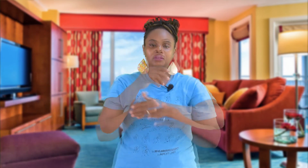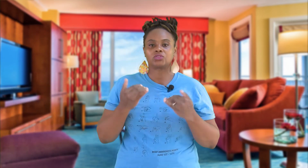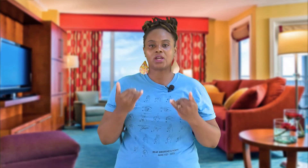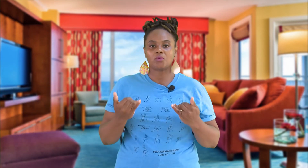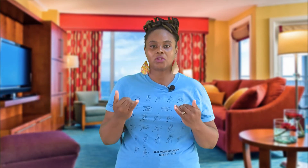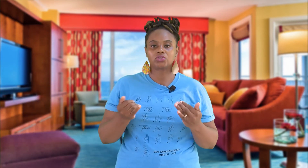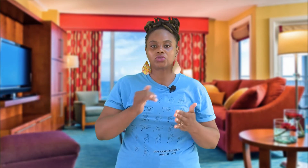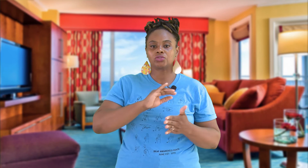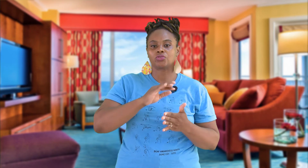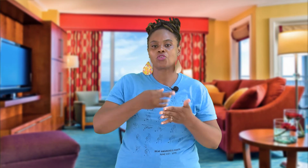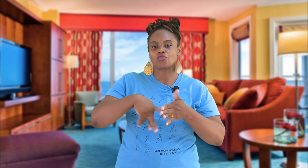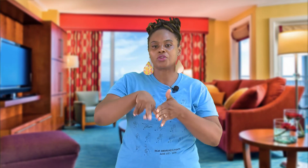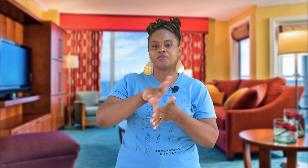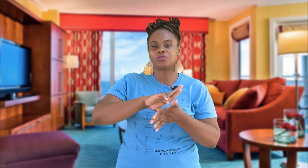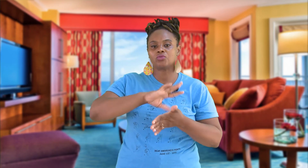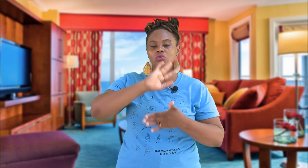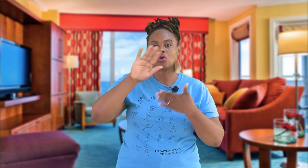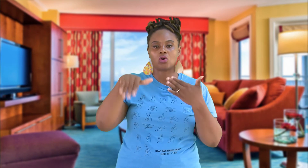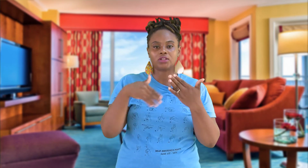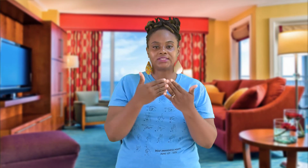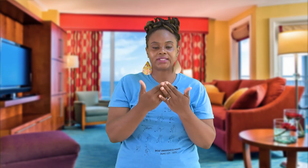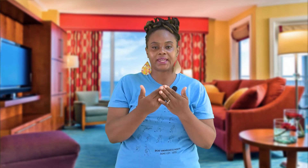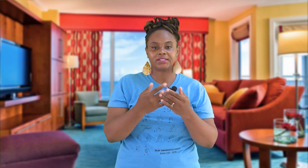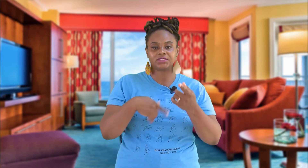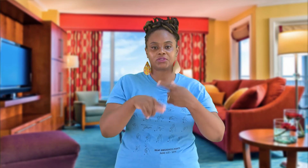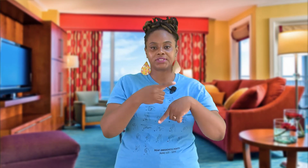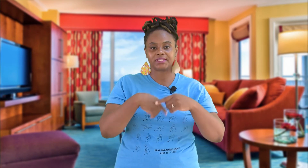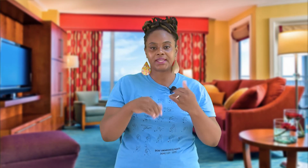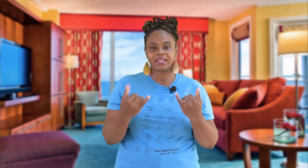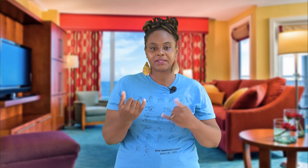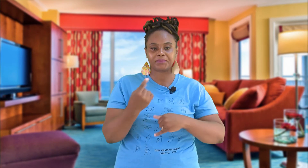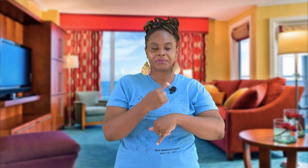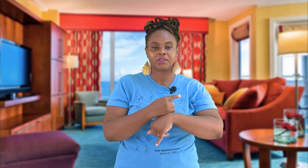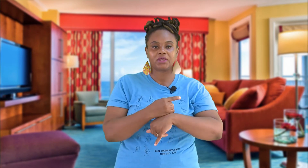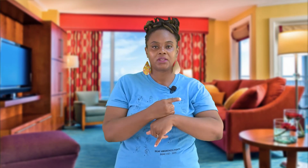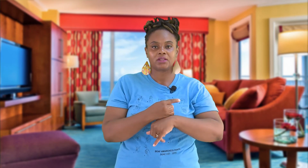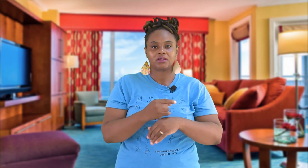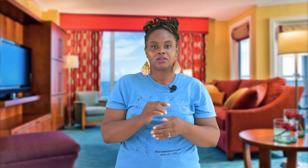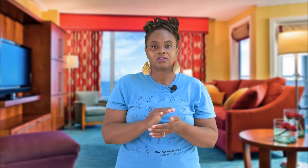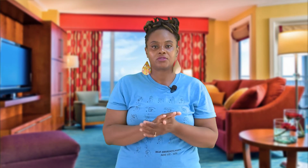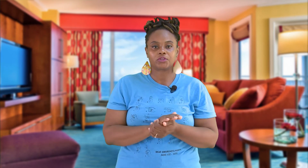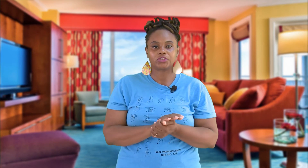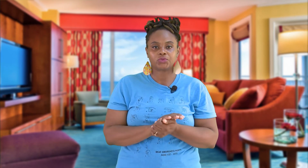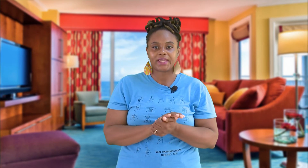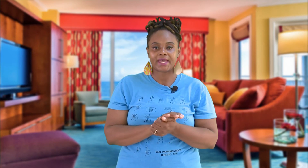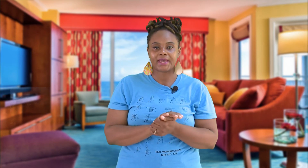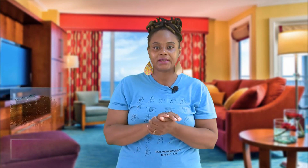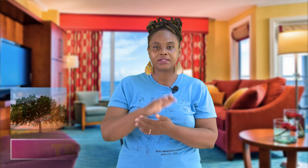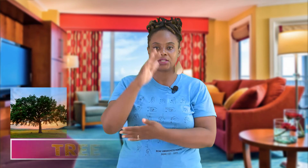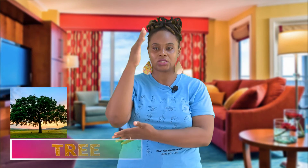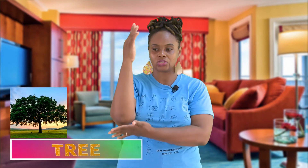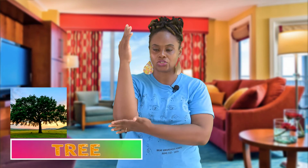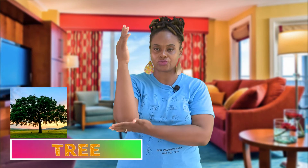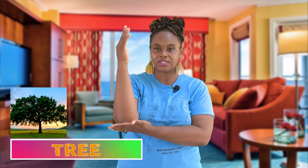So now we're going to review all the signs for today. First we had